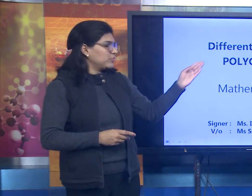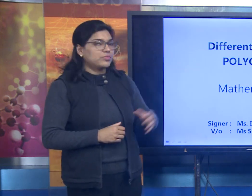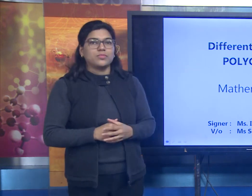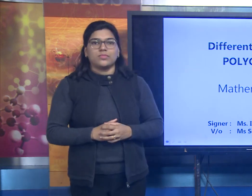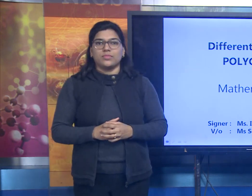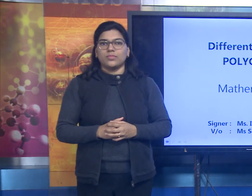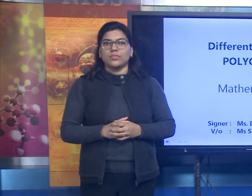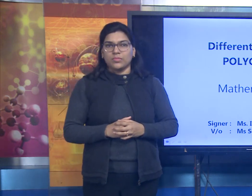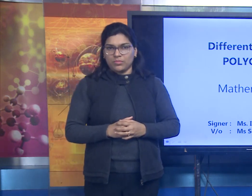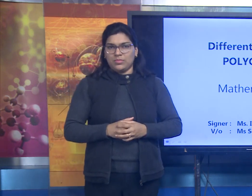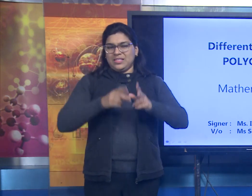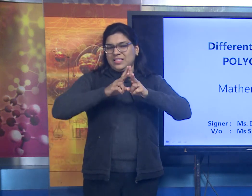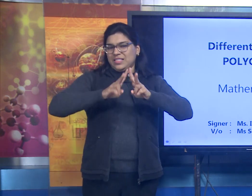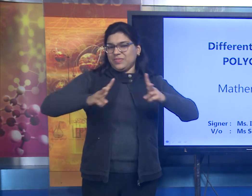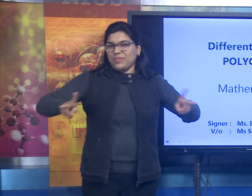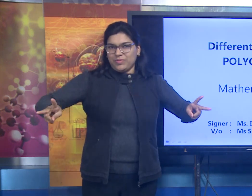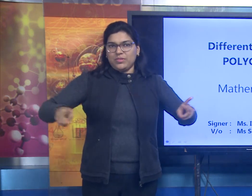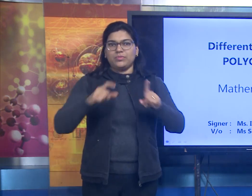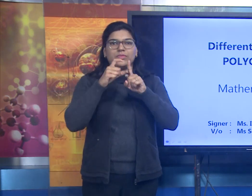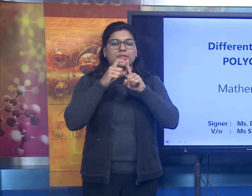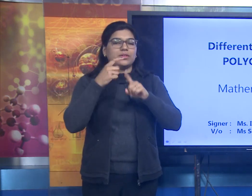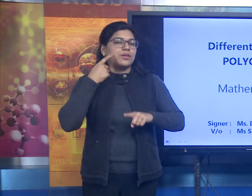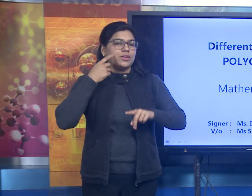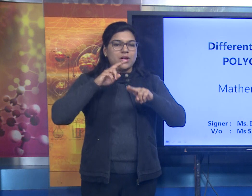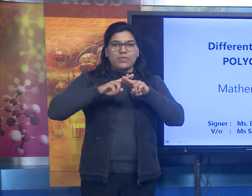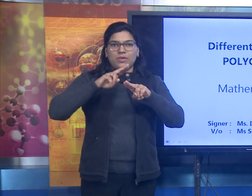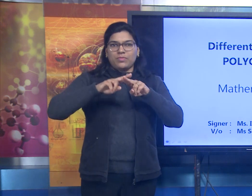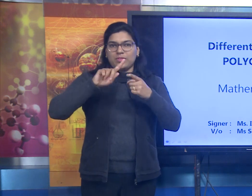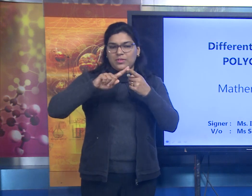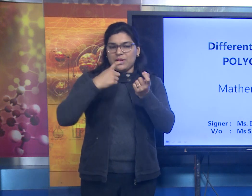be doing this topic, different shapes.